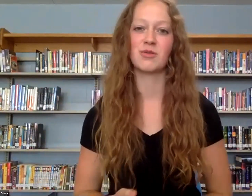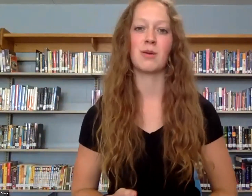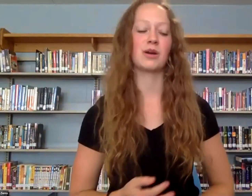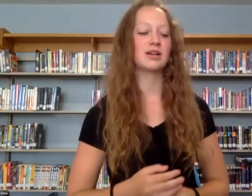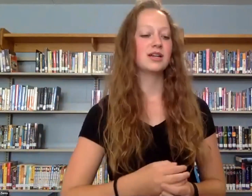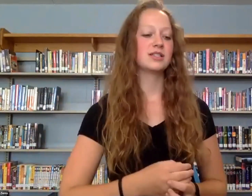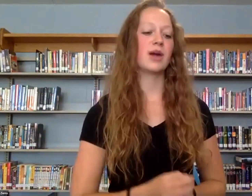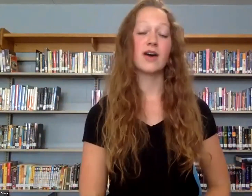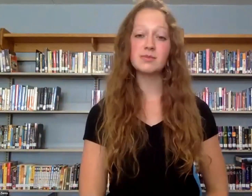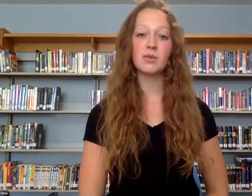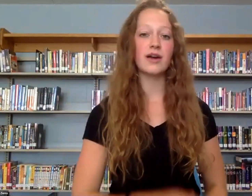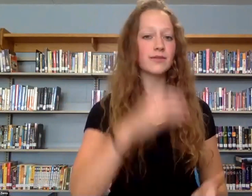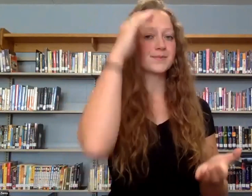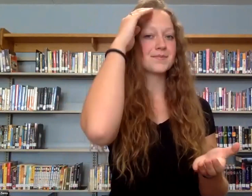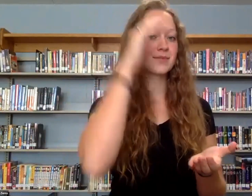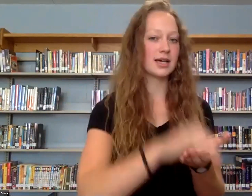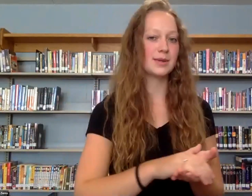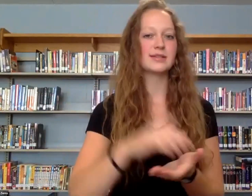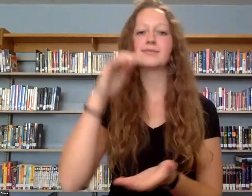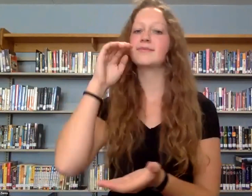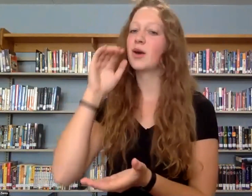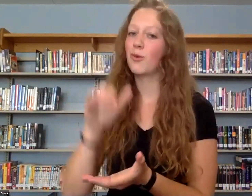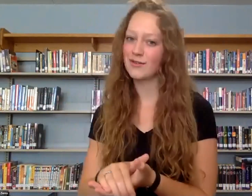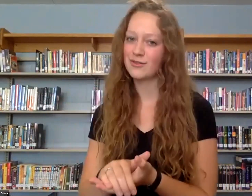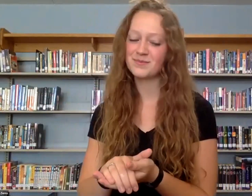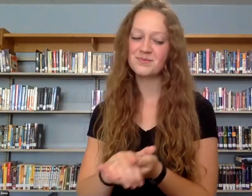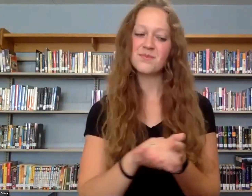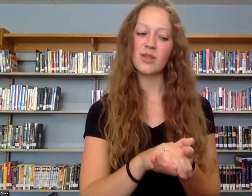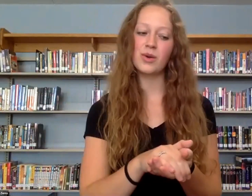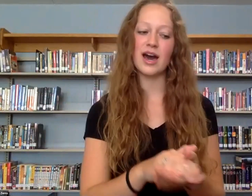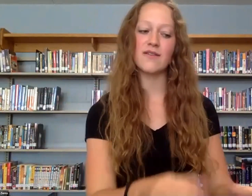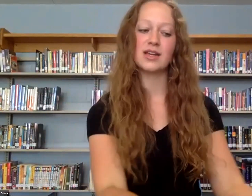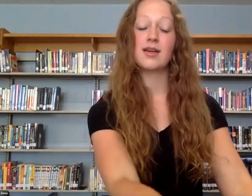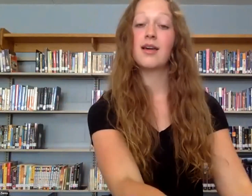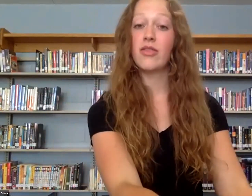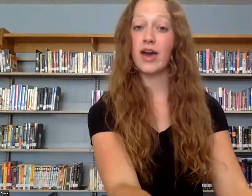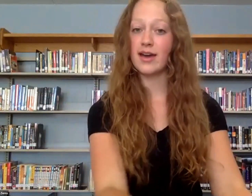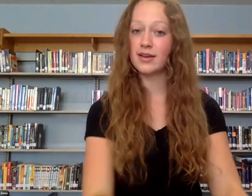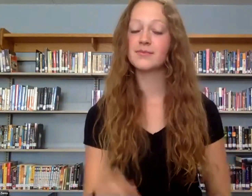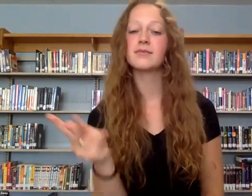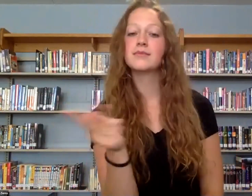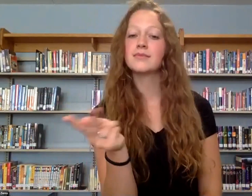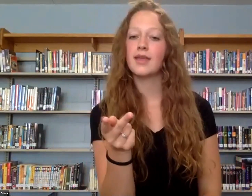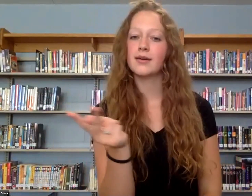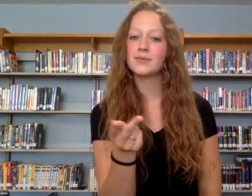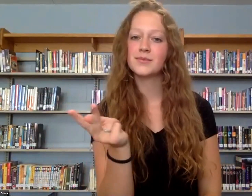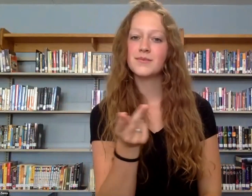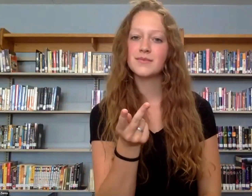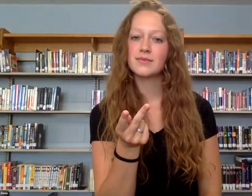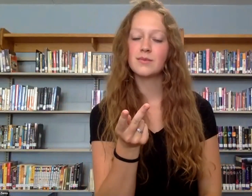remember. So we have husband and wife, husband, wife. We have they. We